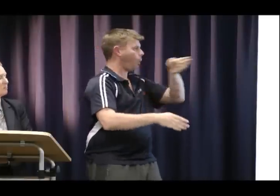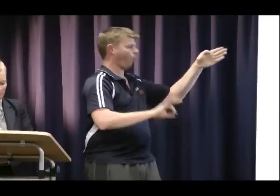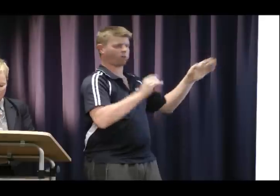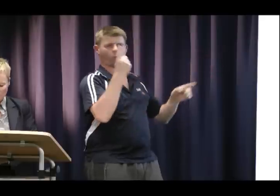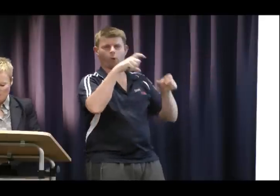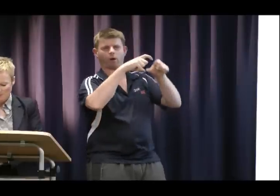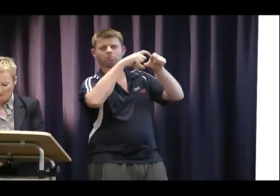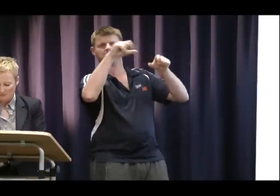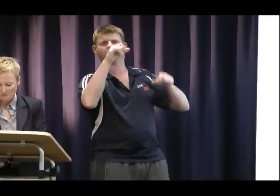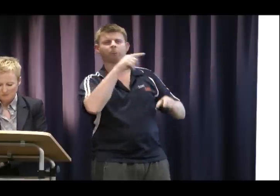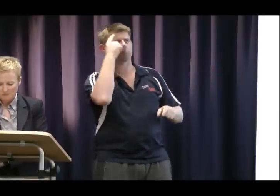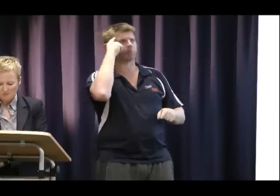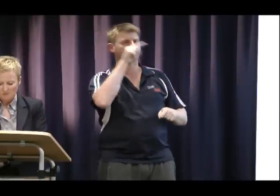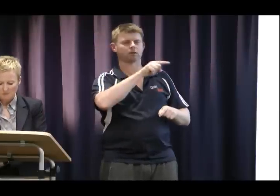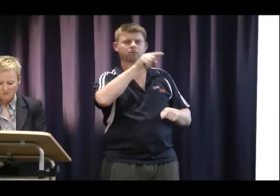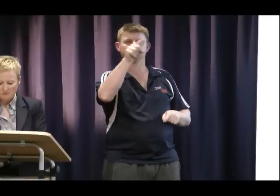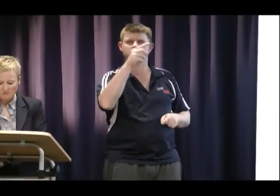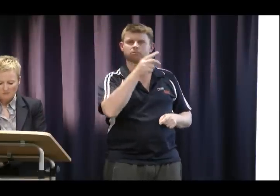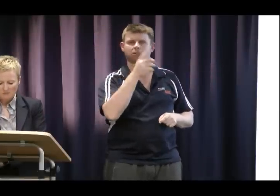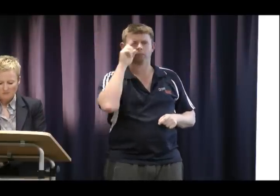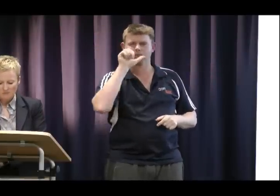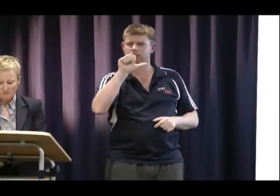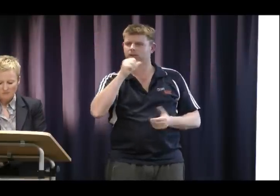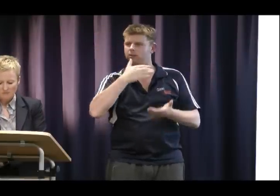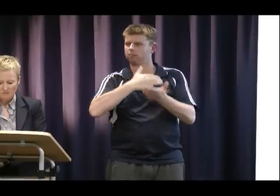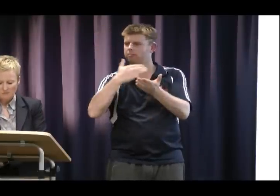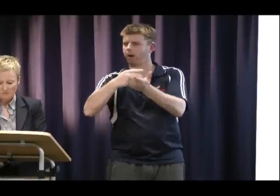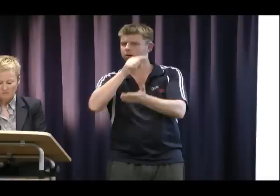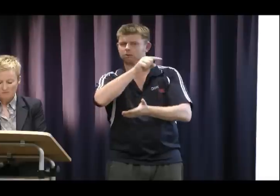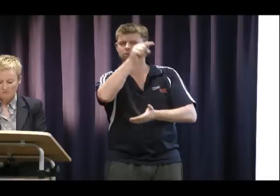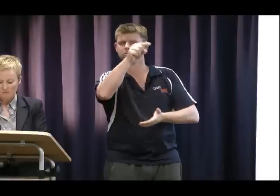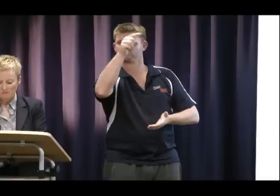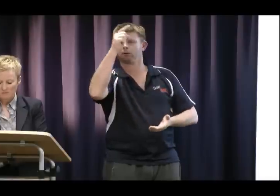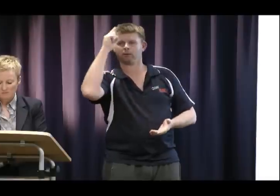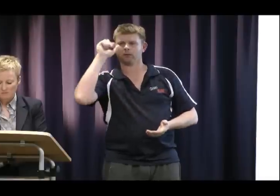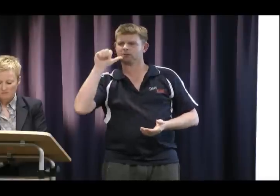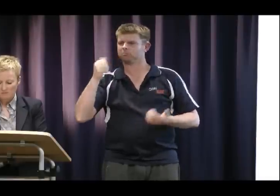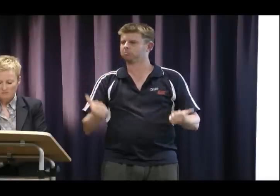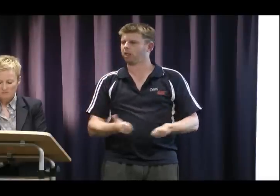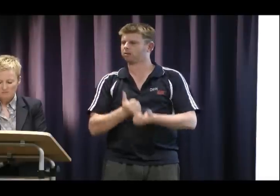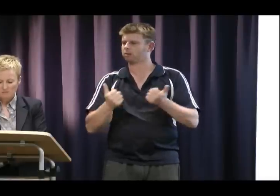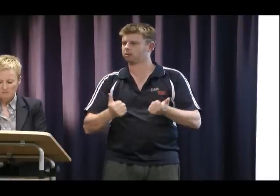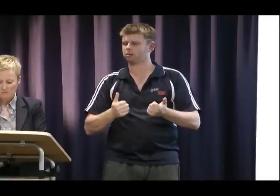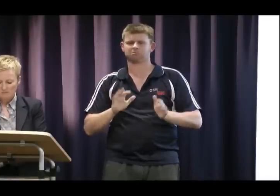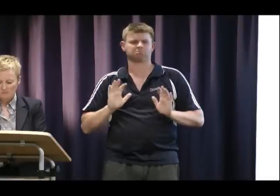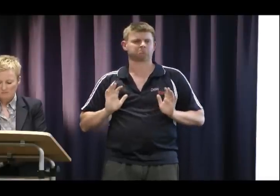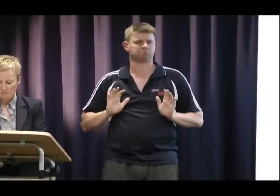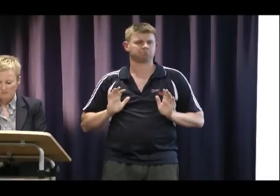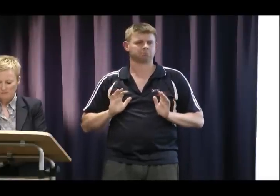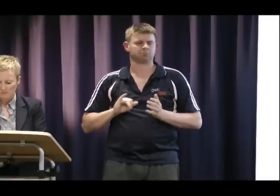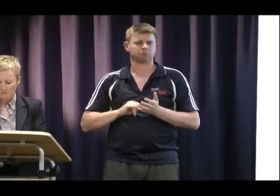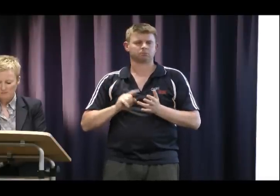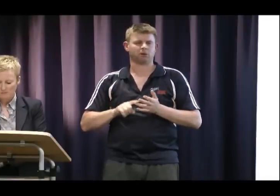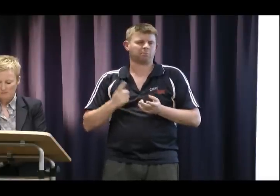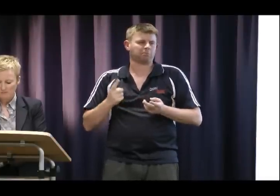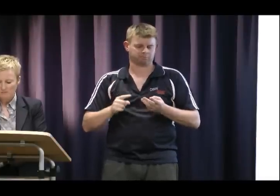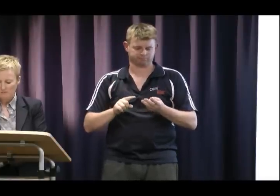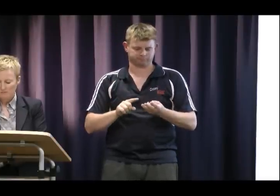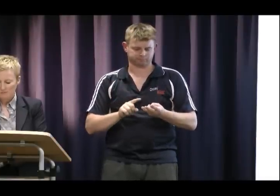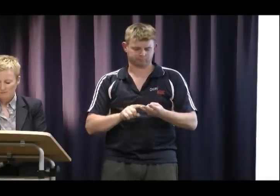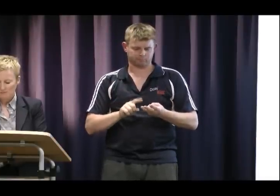out. So not the whole street, just a few car parking bays on Albert Street, perhaps 6. I think 6 would be enough.